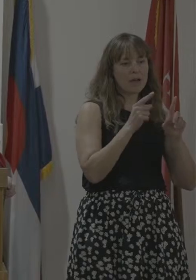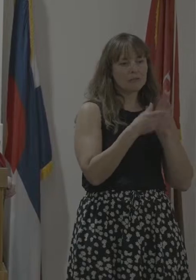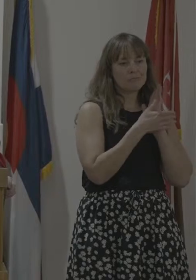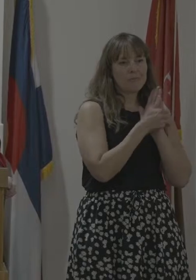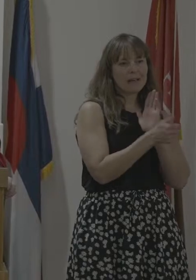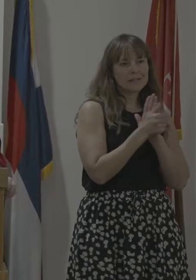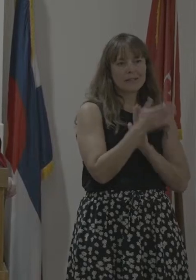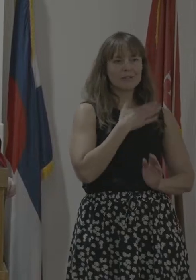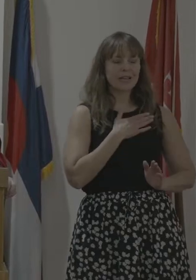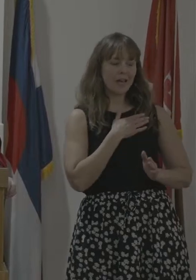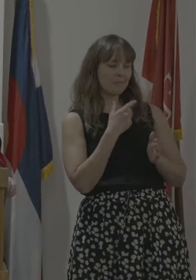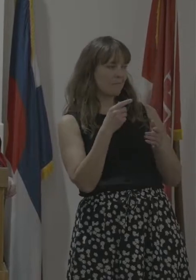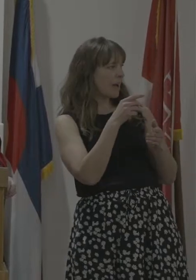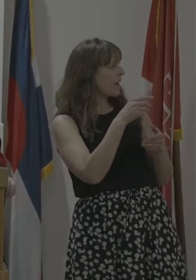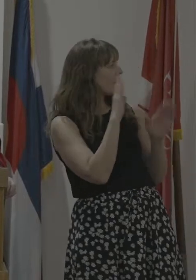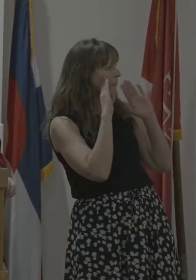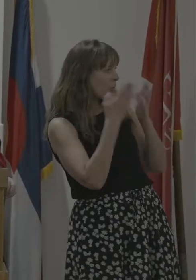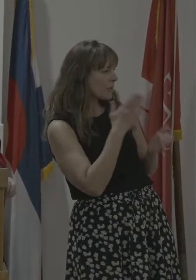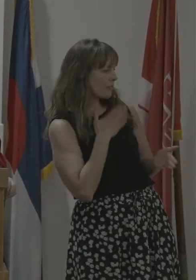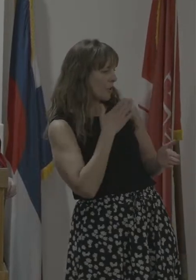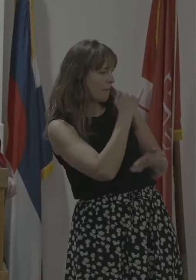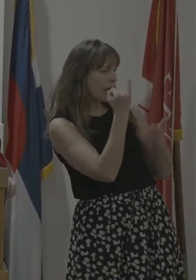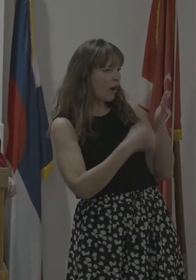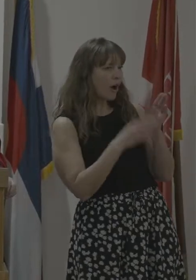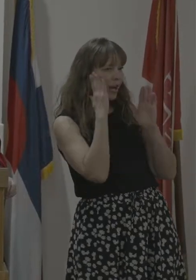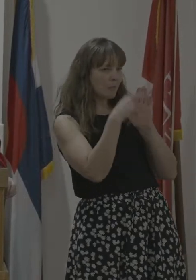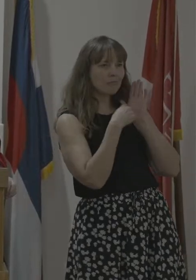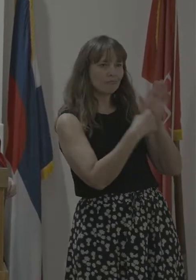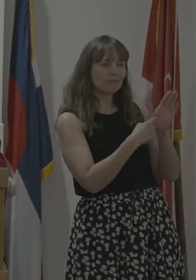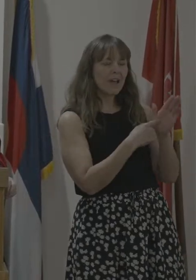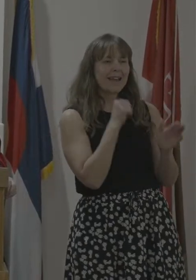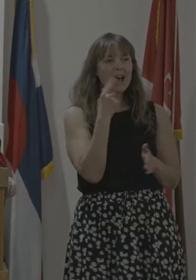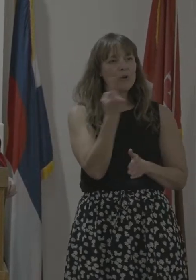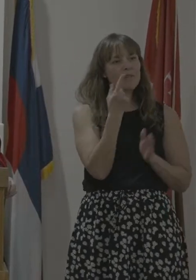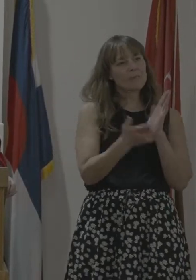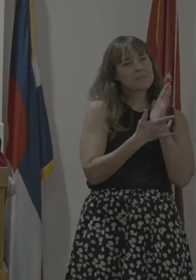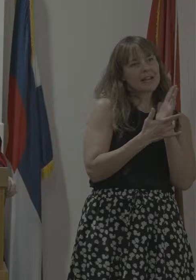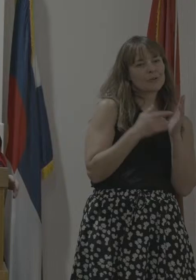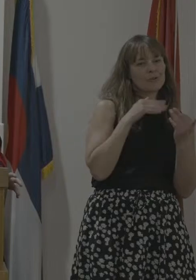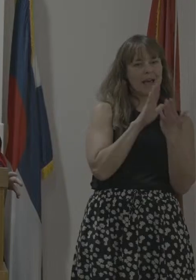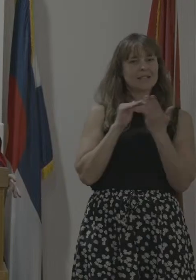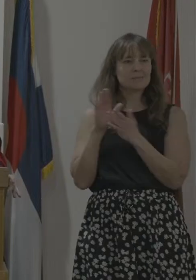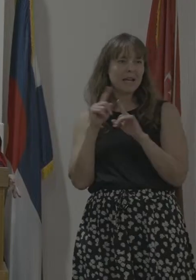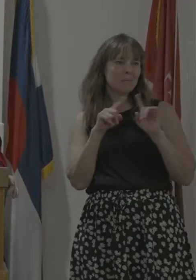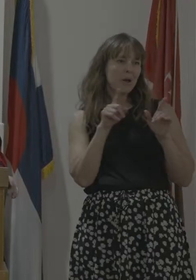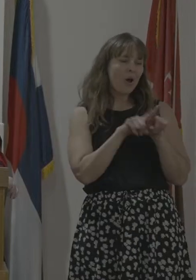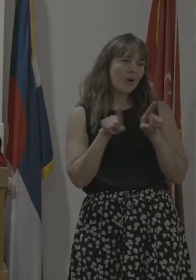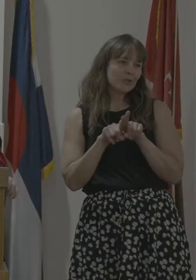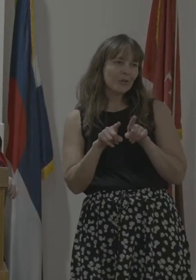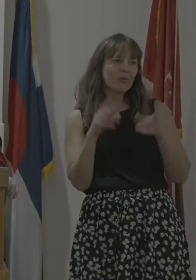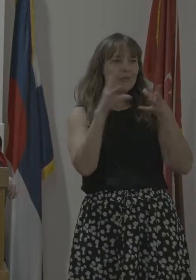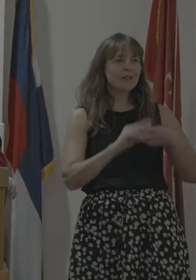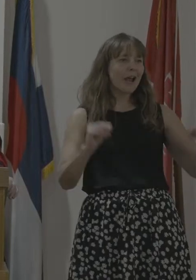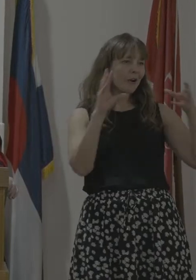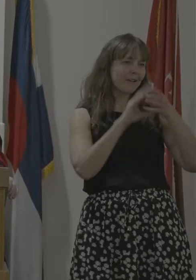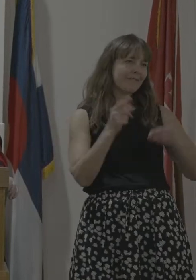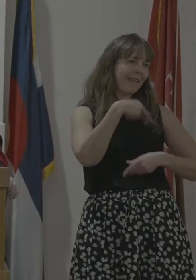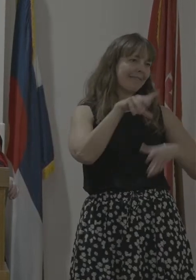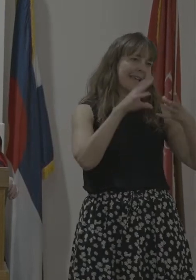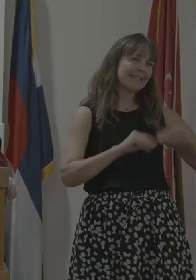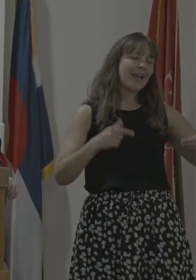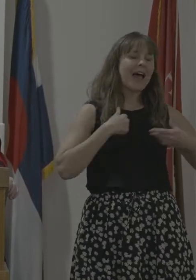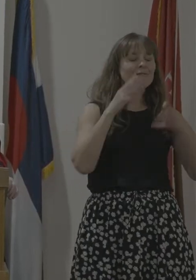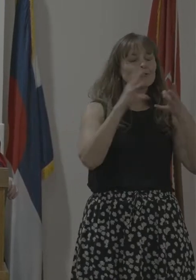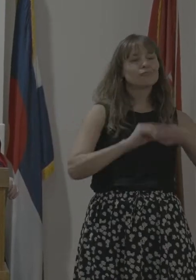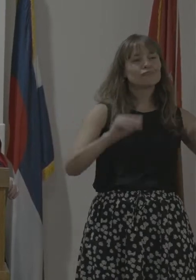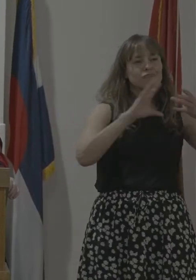for my art. Please view these works not only from the technical aspect behind them, but also the narrative they tell, as I aspire to tell a